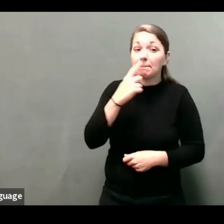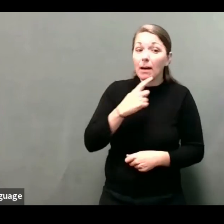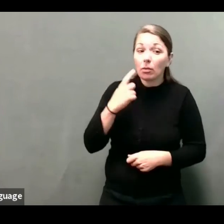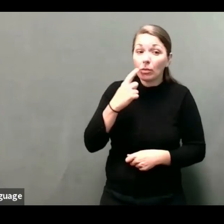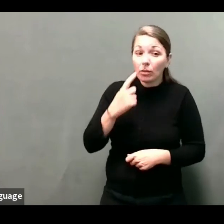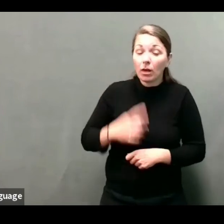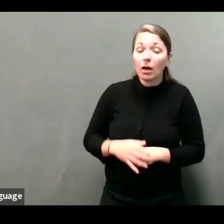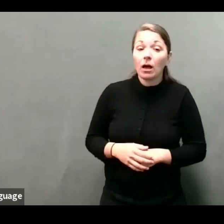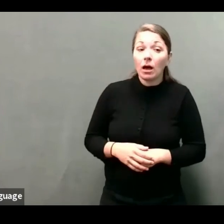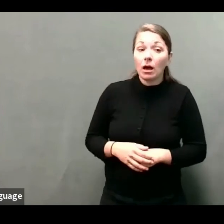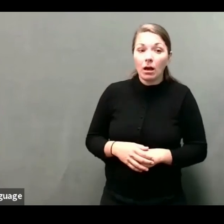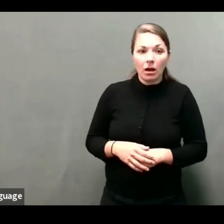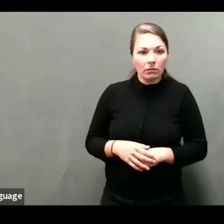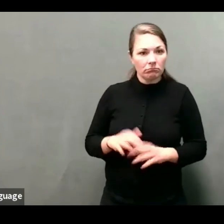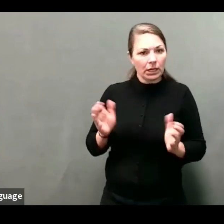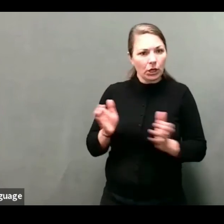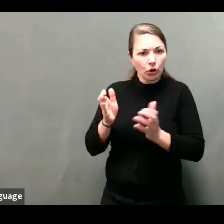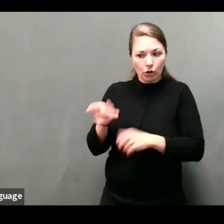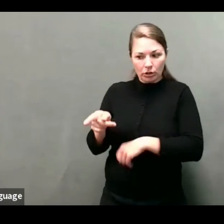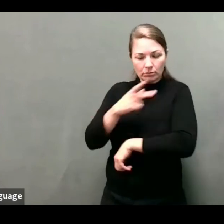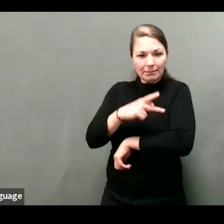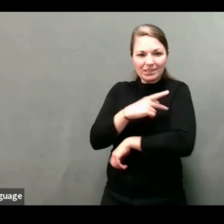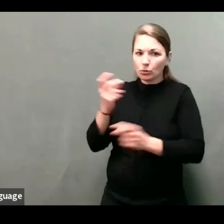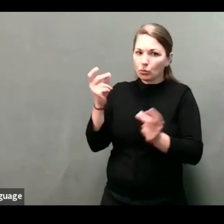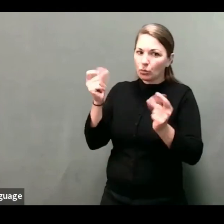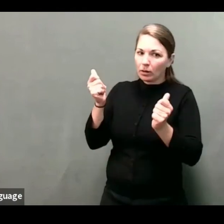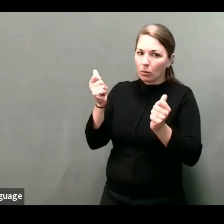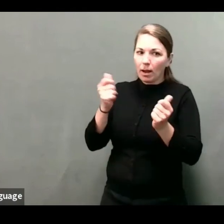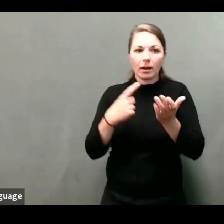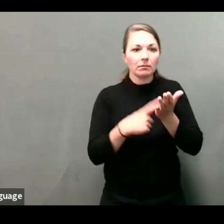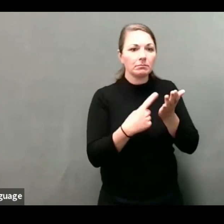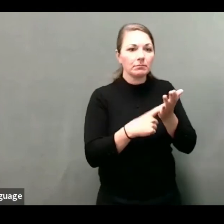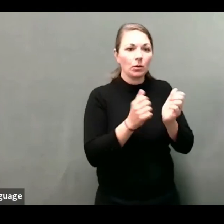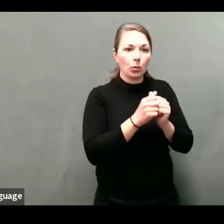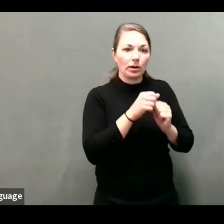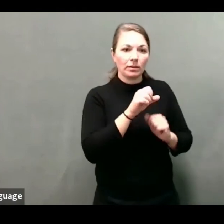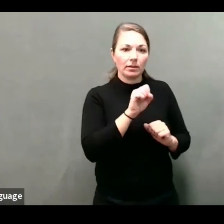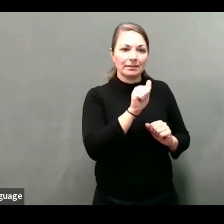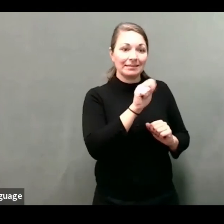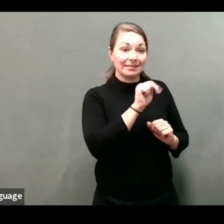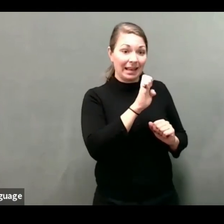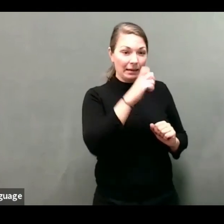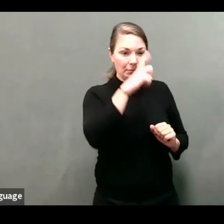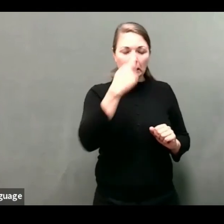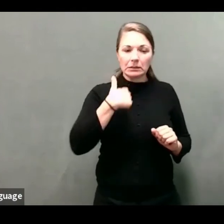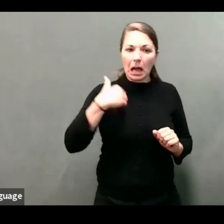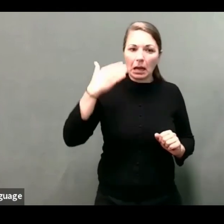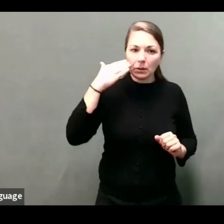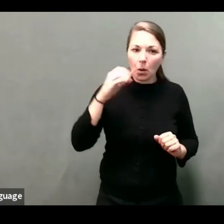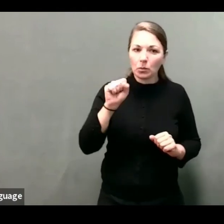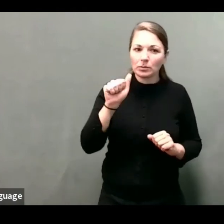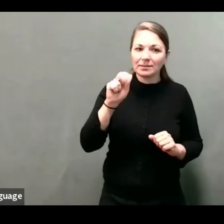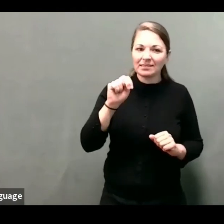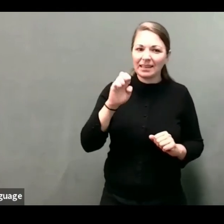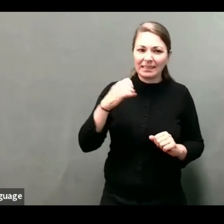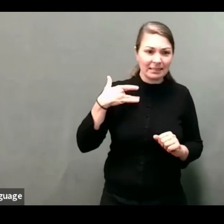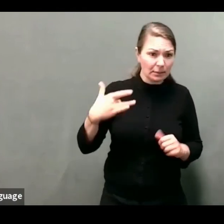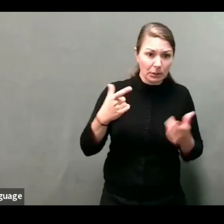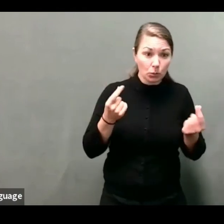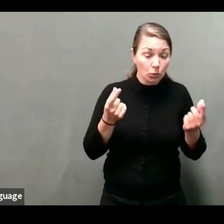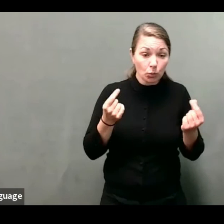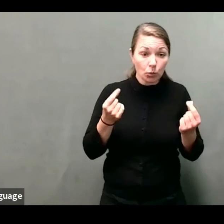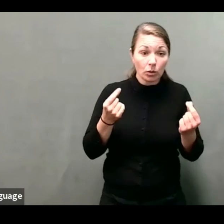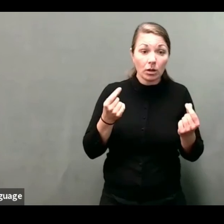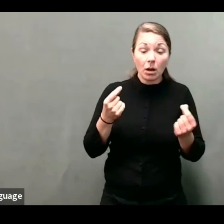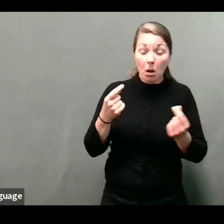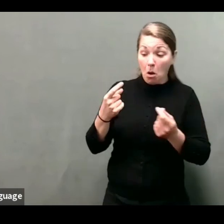to talk with the SANE about that. Because what I would do as the SANE in that situation, and what most SANEs I know would do, is